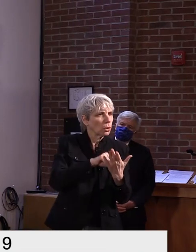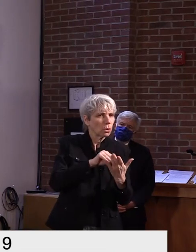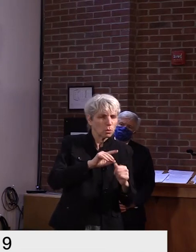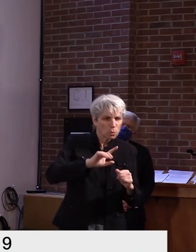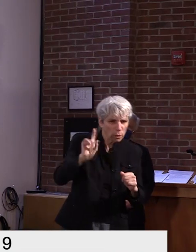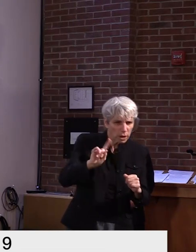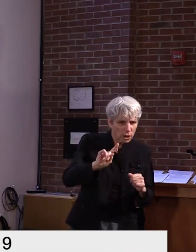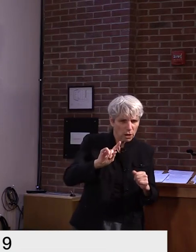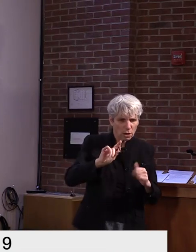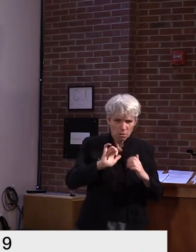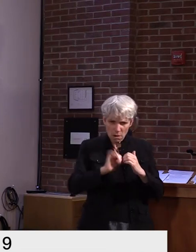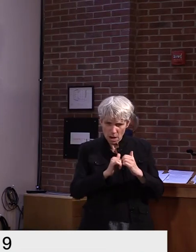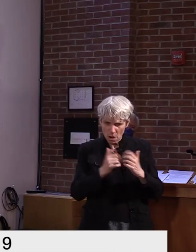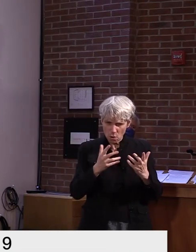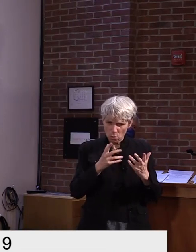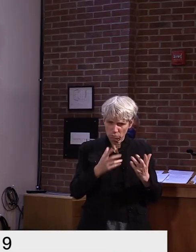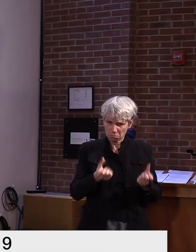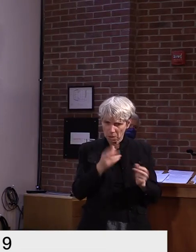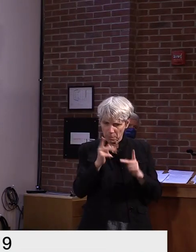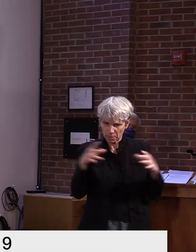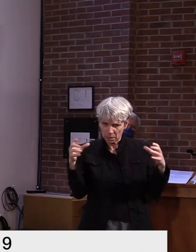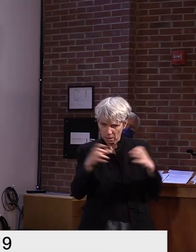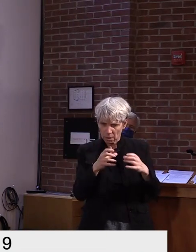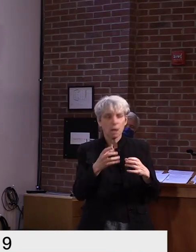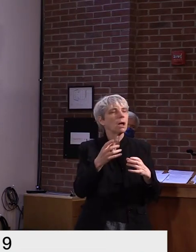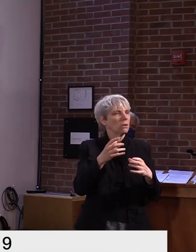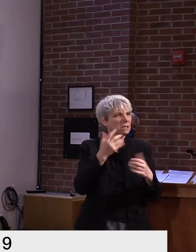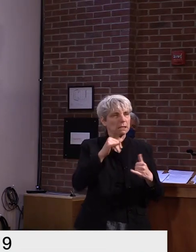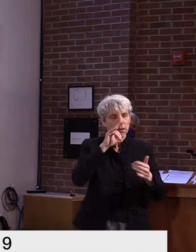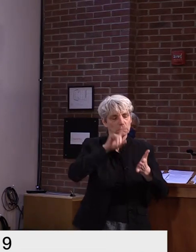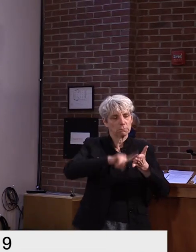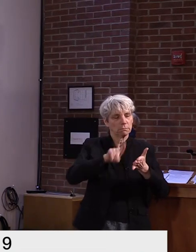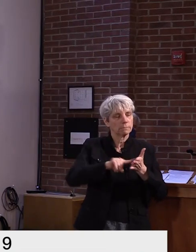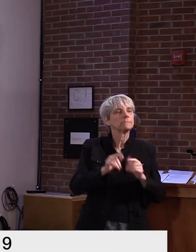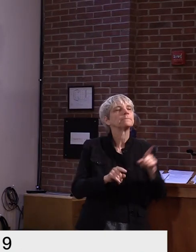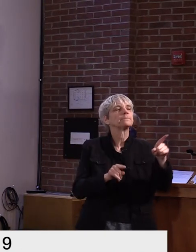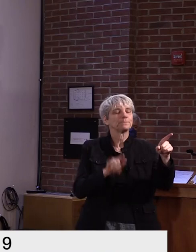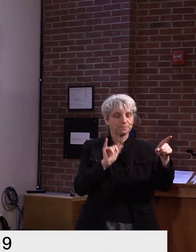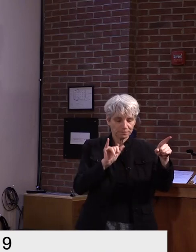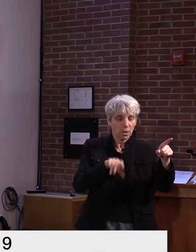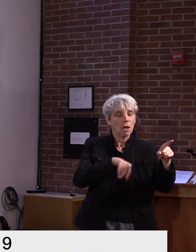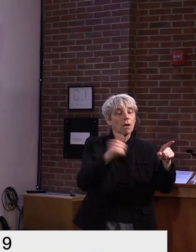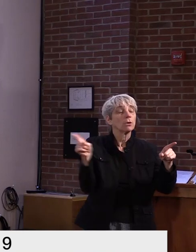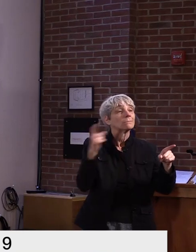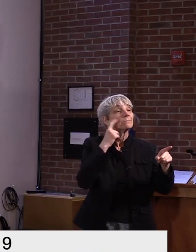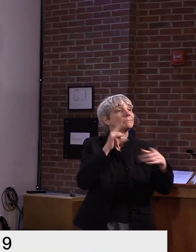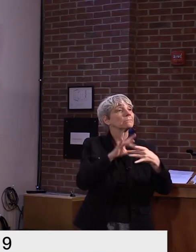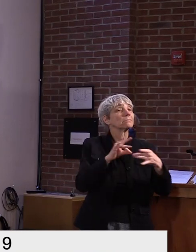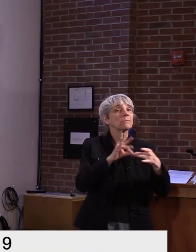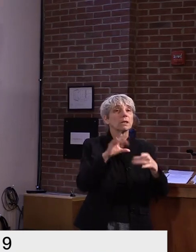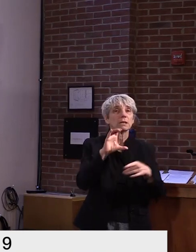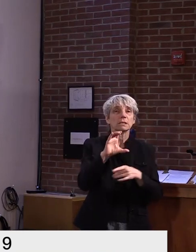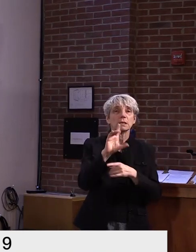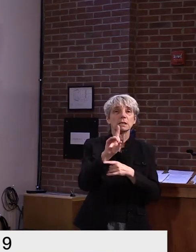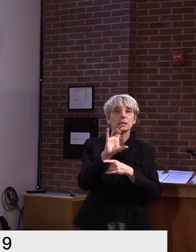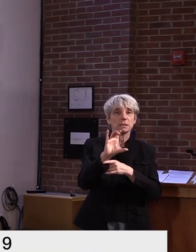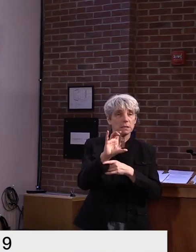the initial exposure might have actually occurred. And then shifting to the CDC guidance as well,